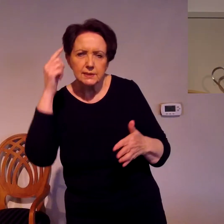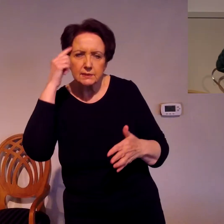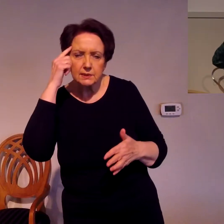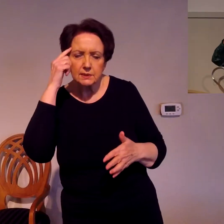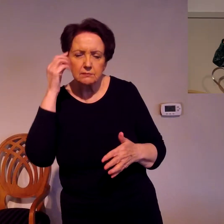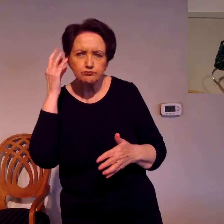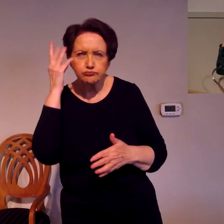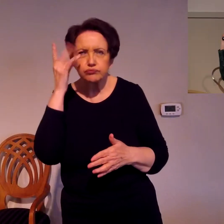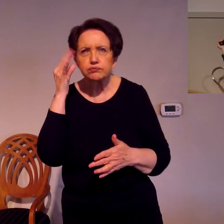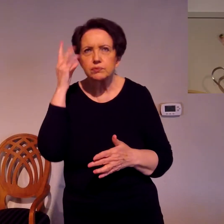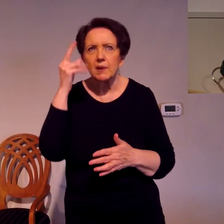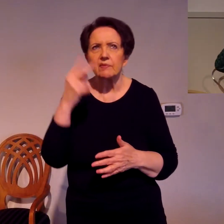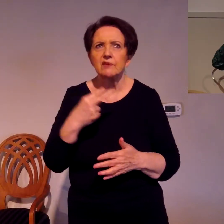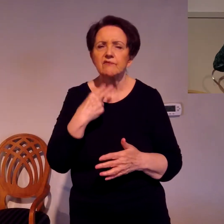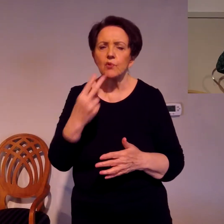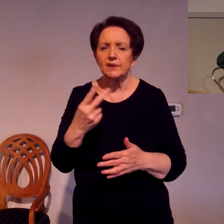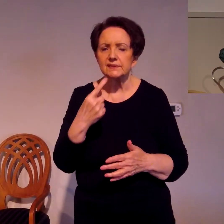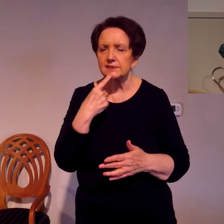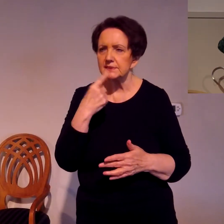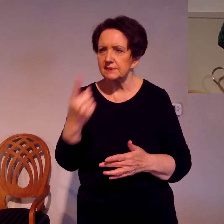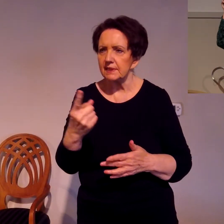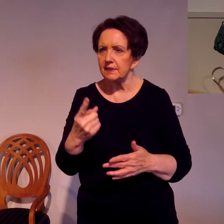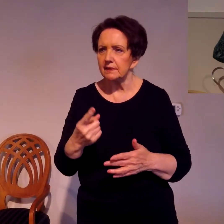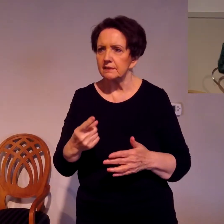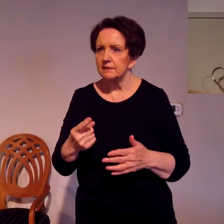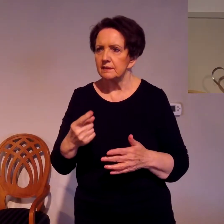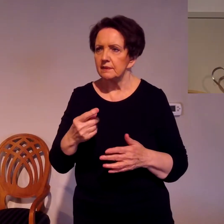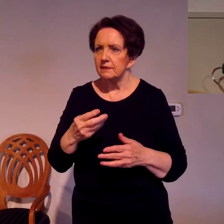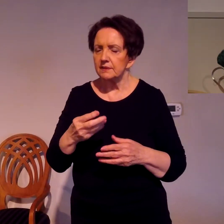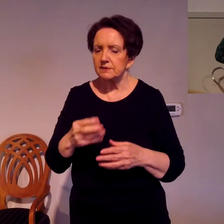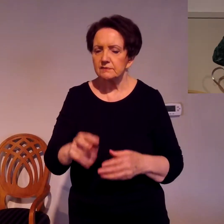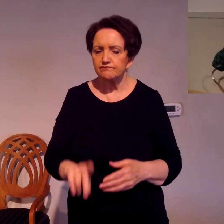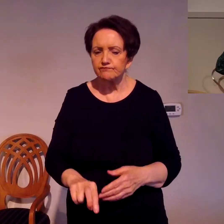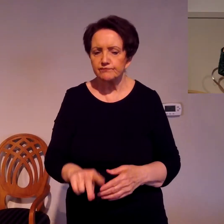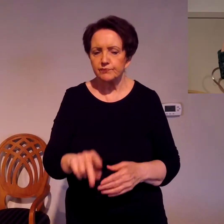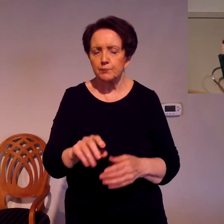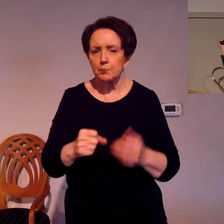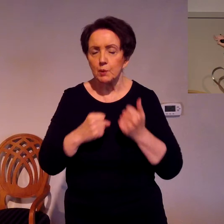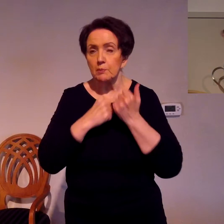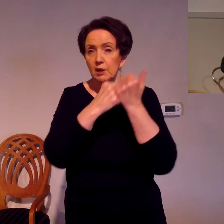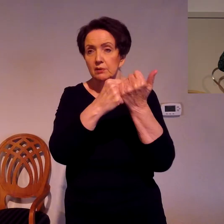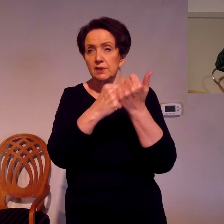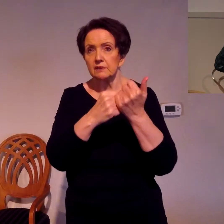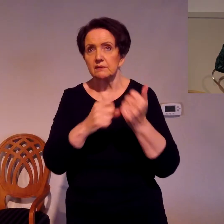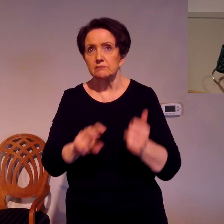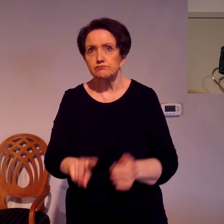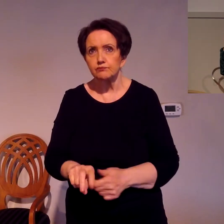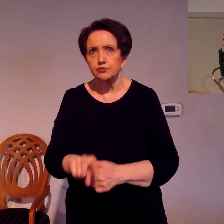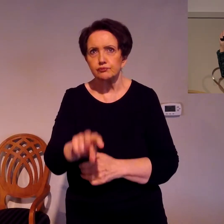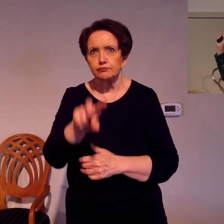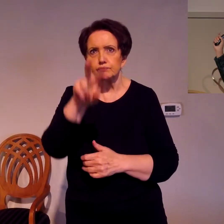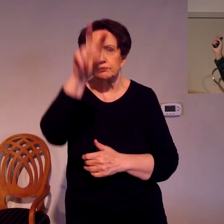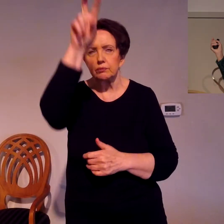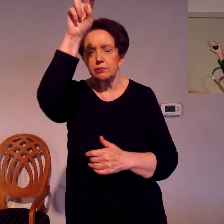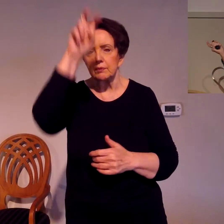the voice that's feeding us running up this ladder of influence, to be able to recognize that voice and to see,